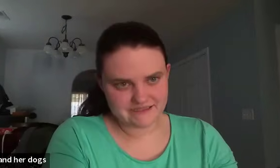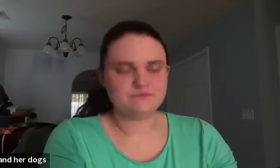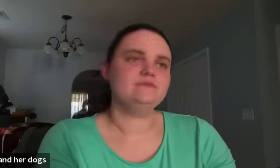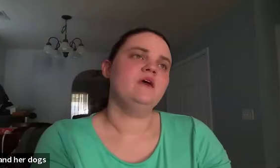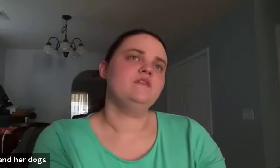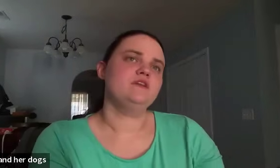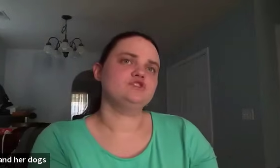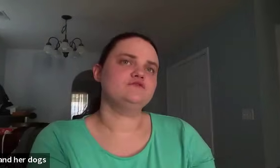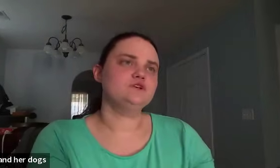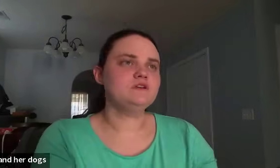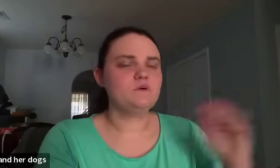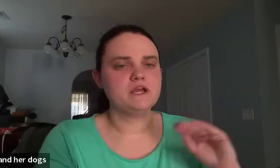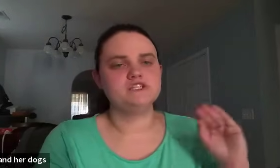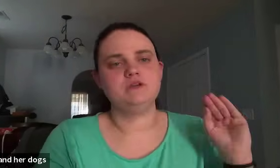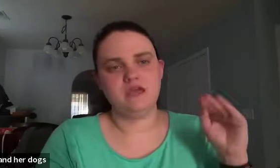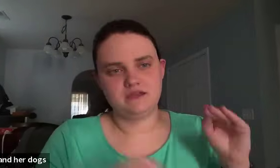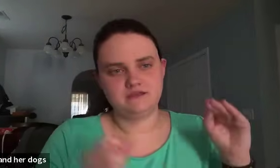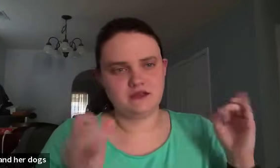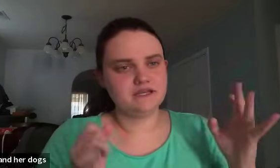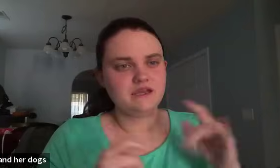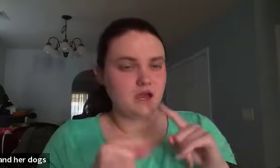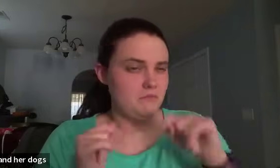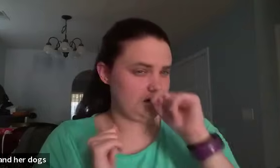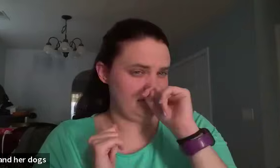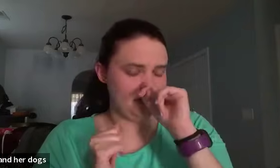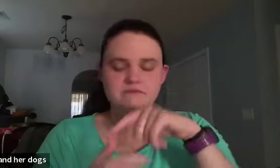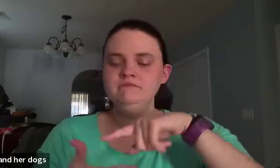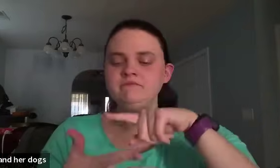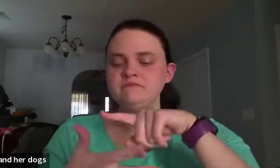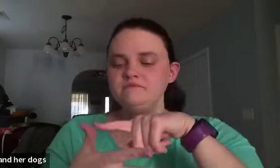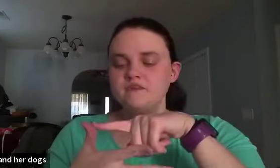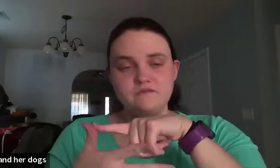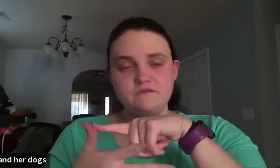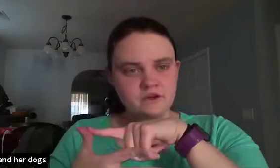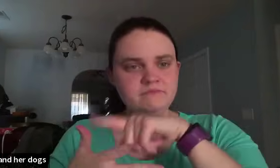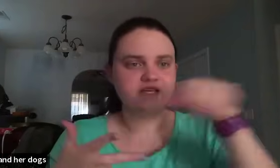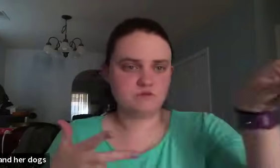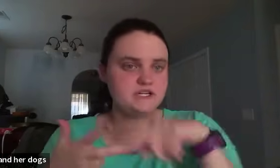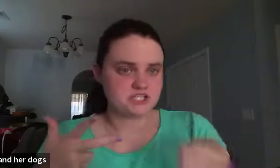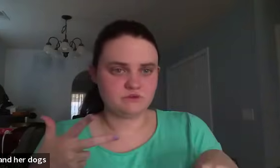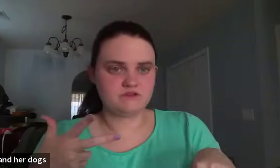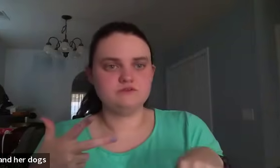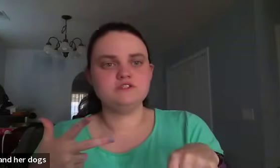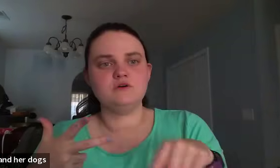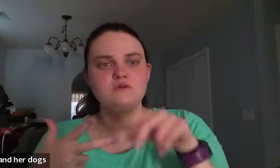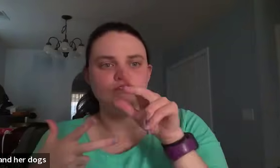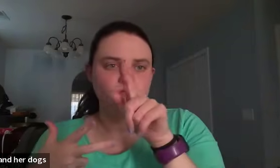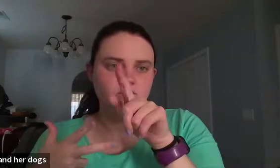20s, there's a few different ways you can sign it and kind of modify it. The first one is what we just went through. So the